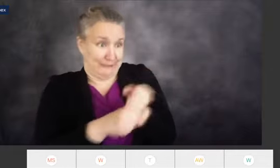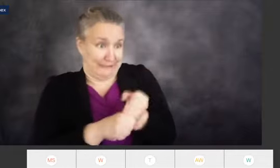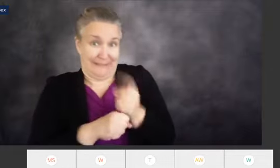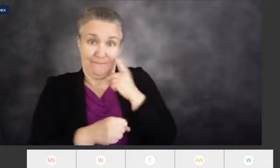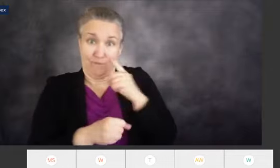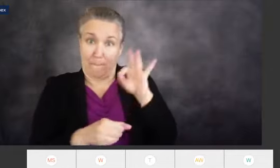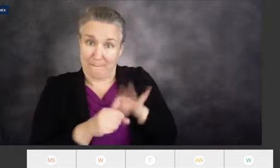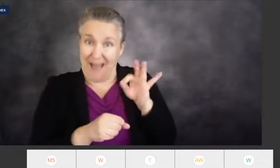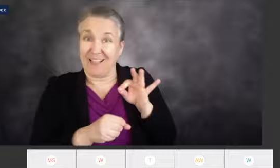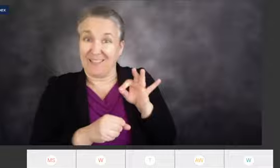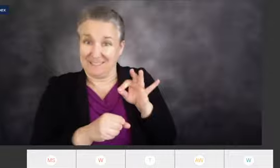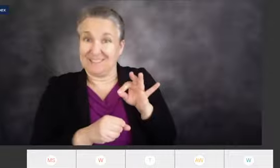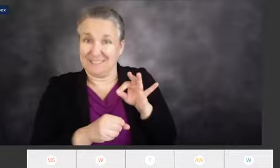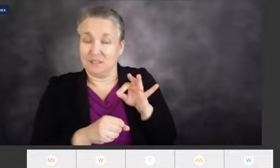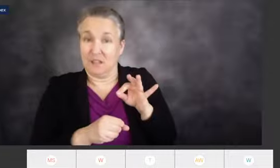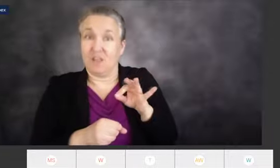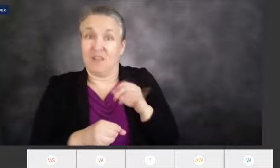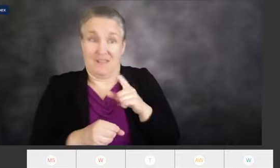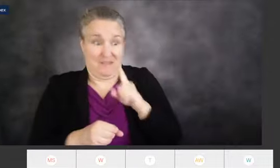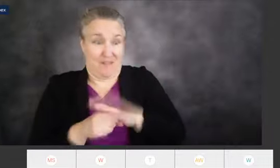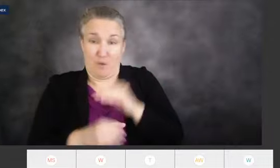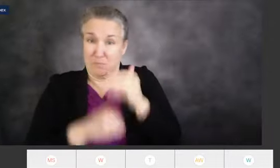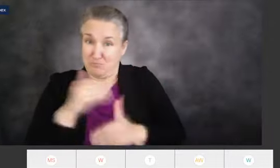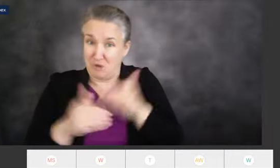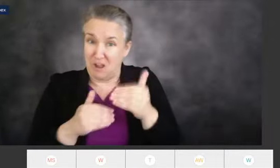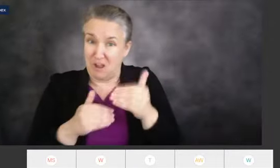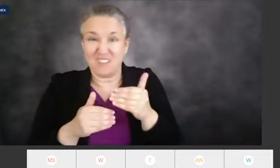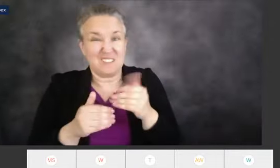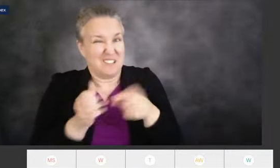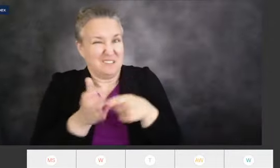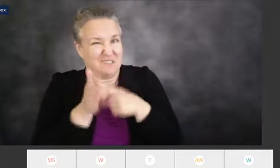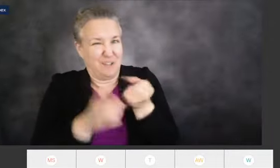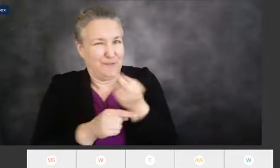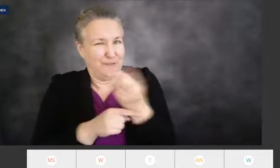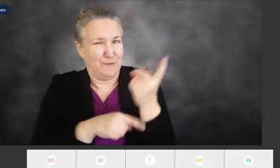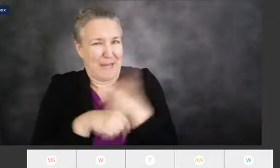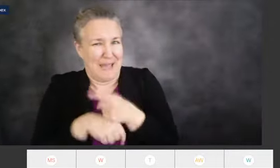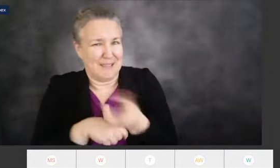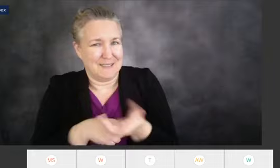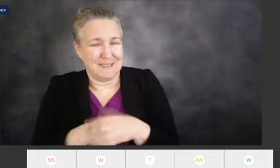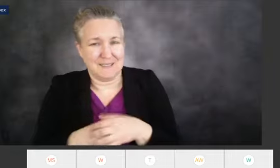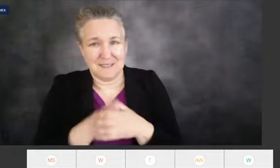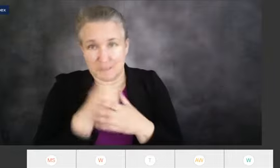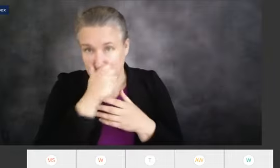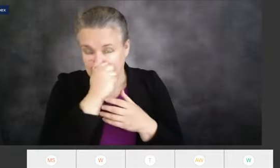ballots after we receive them can take up to a few days.